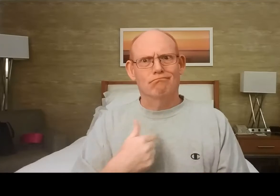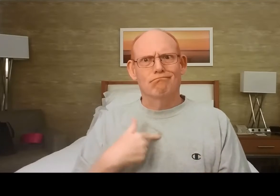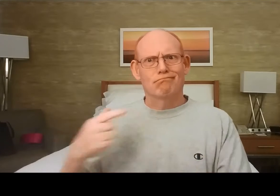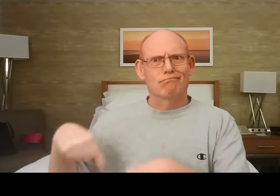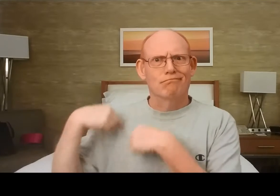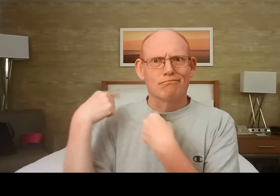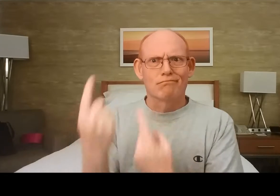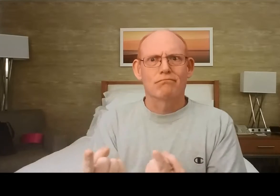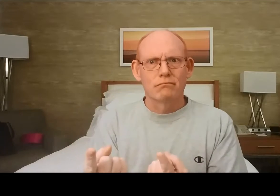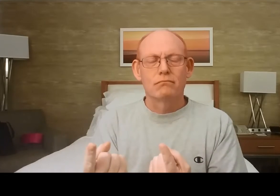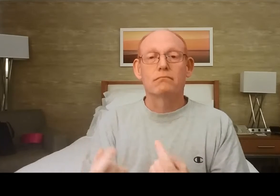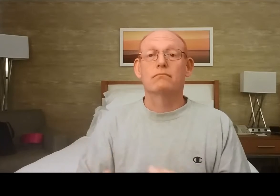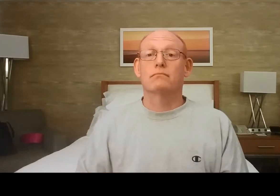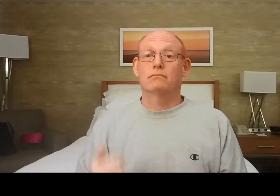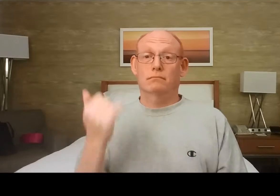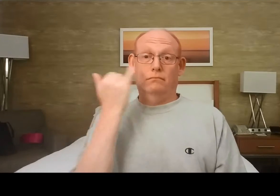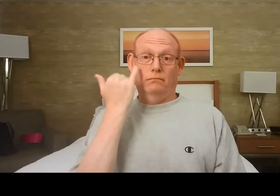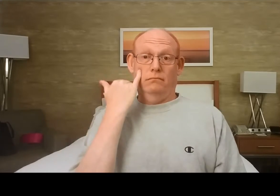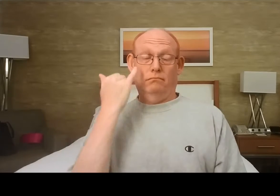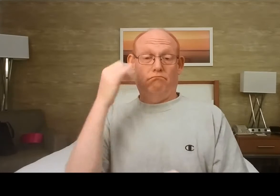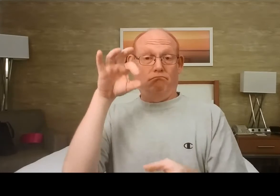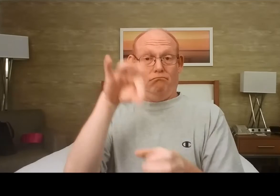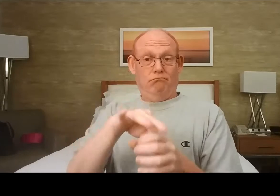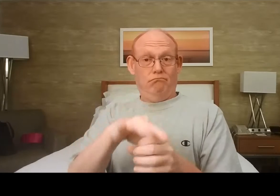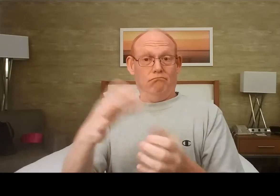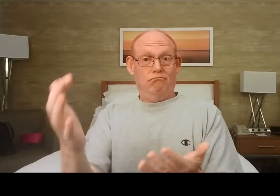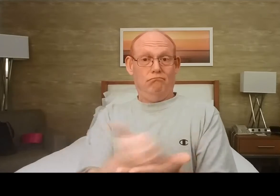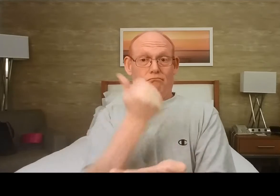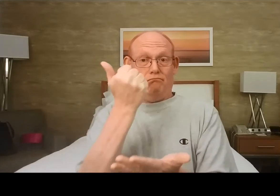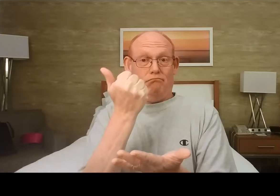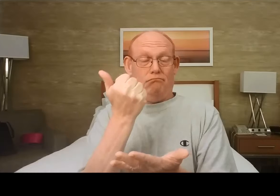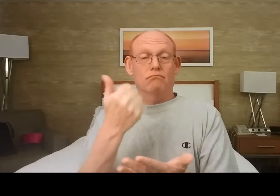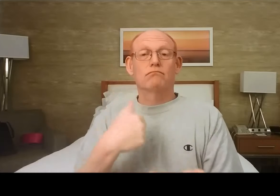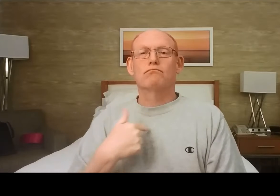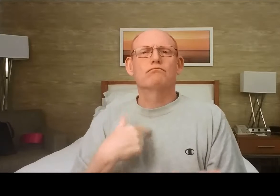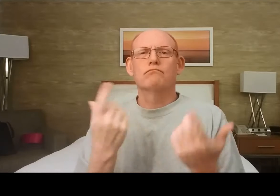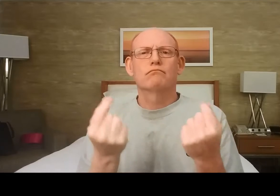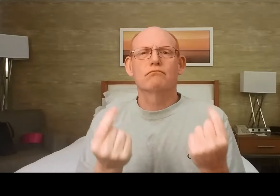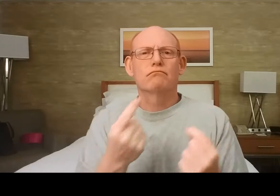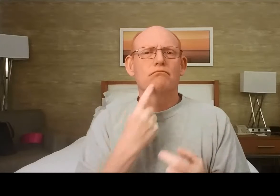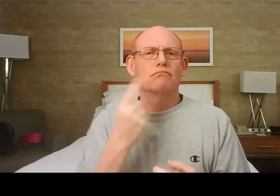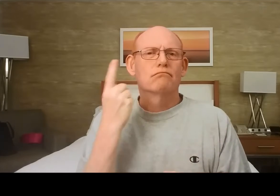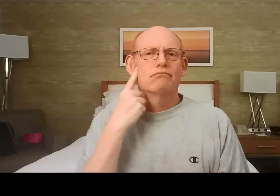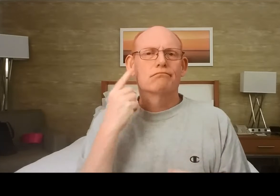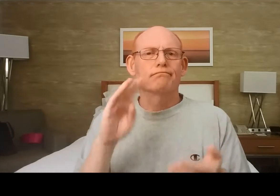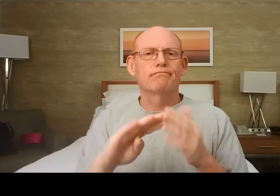along. So if I win the election, what will I do to support the deaf community?